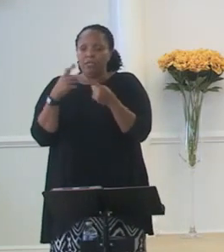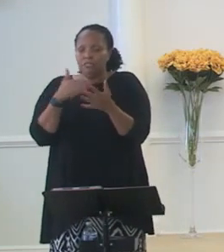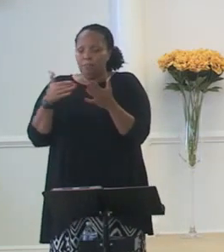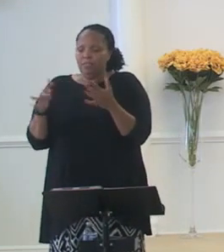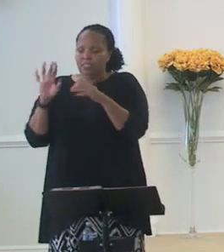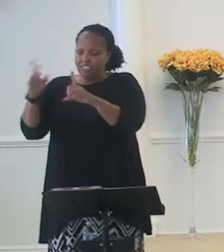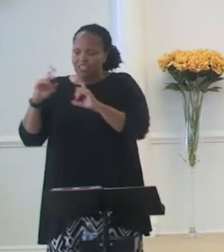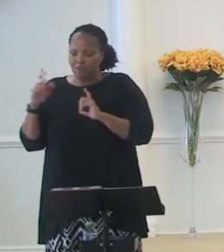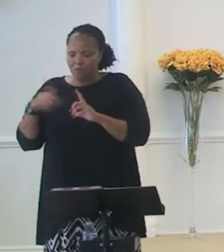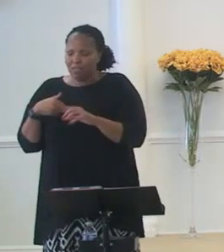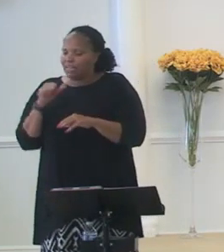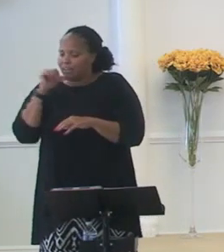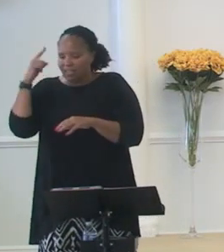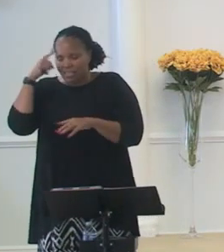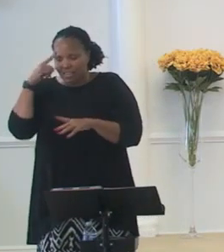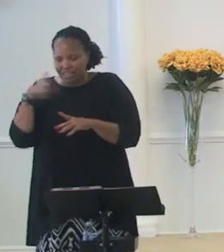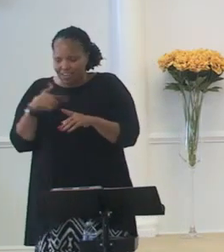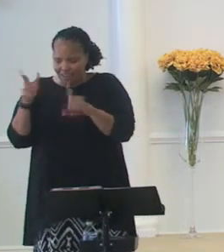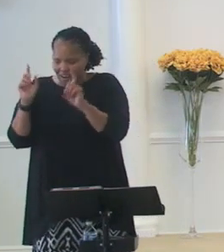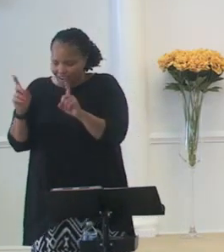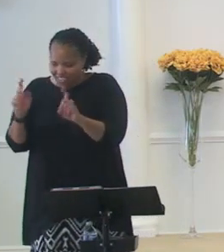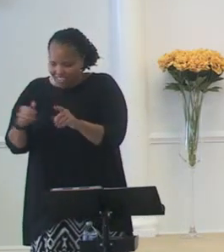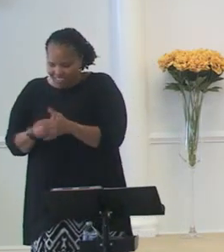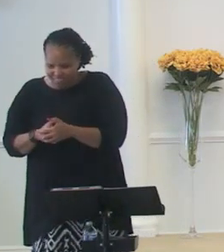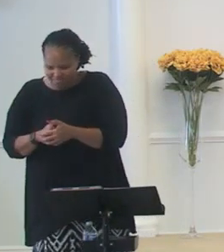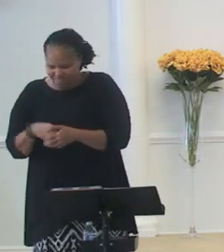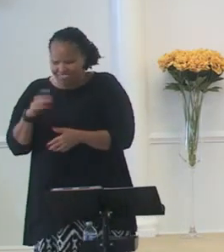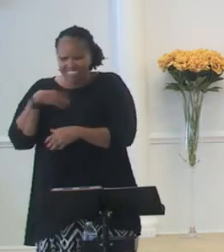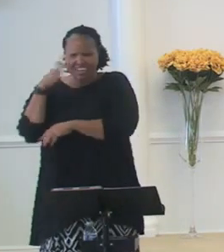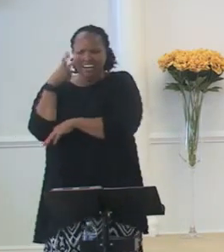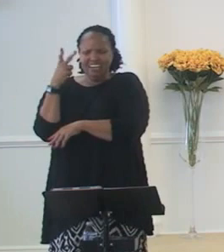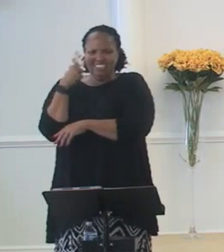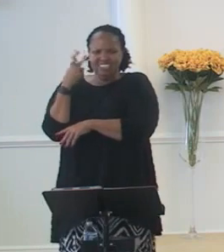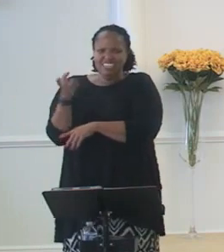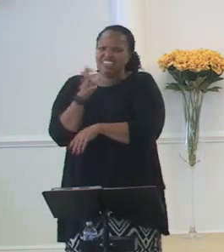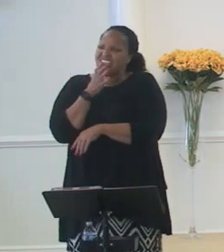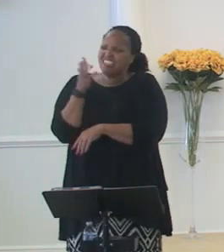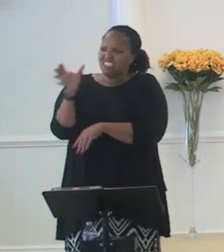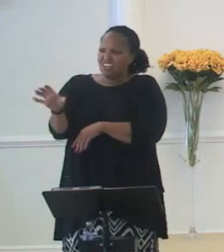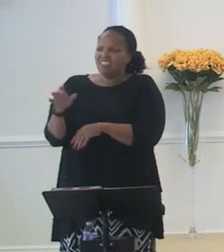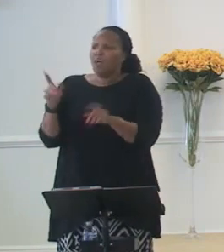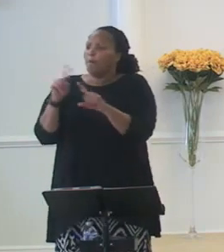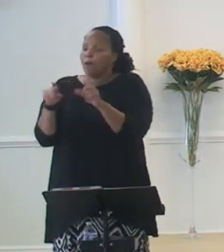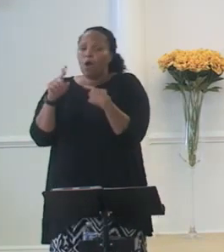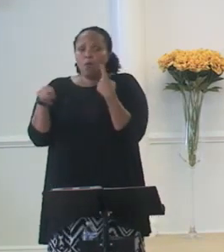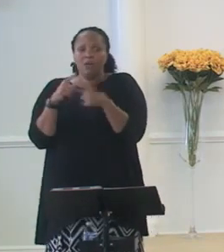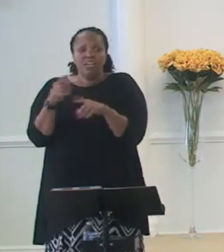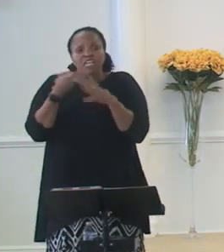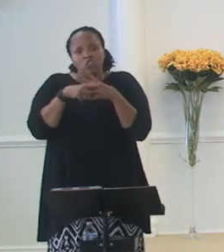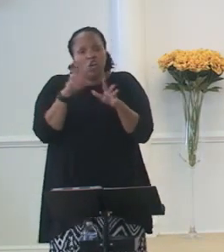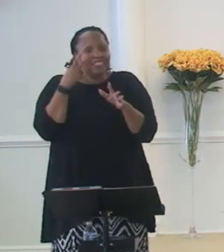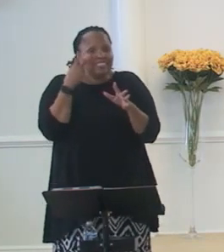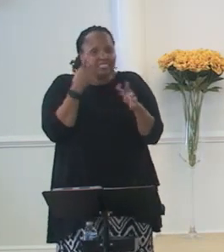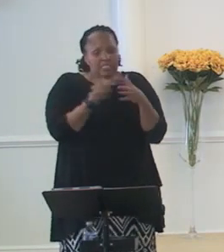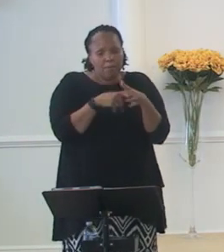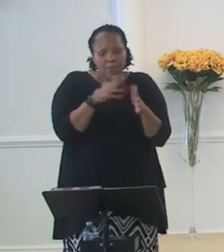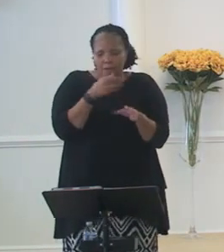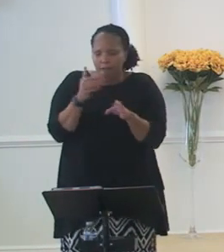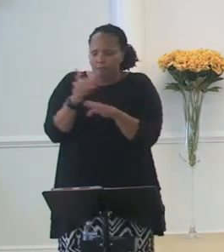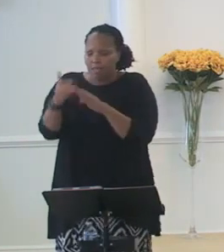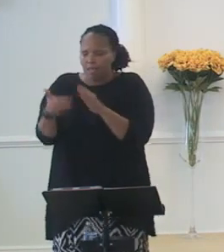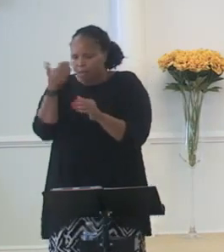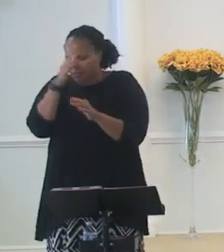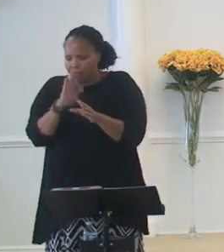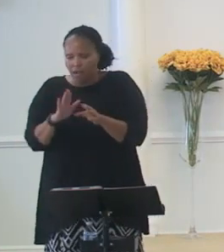to me that I didn't think I need or wanted, I look at it as a curse. But when I begin to see the beginning and end of